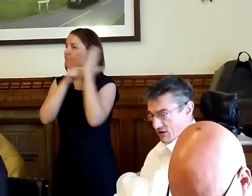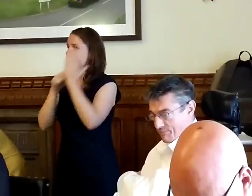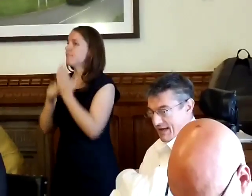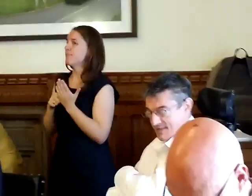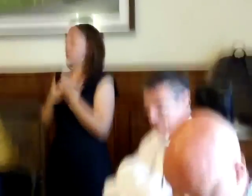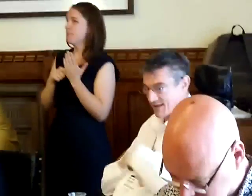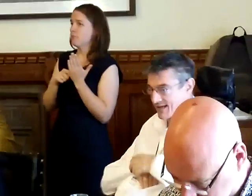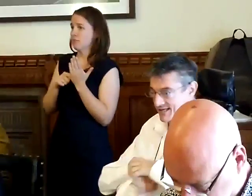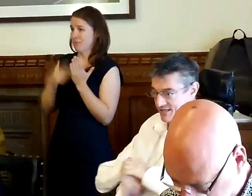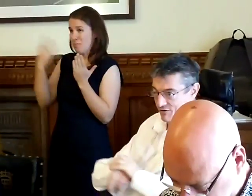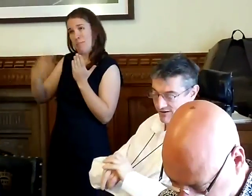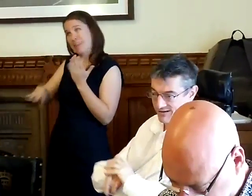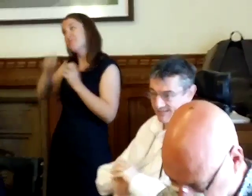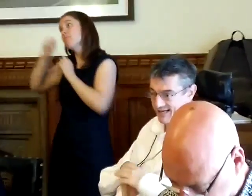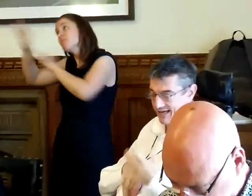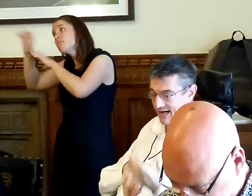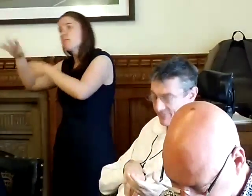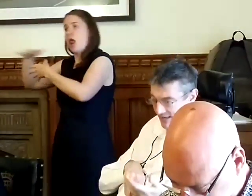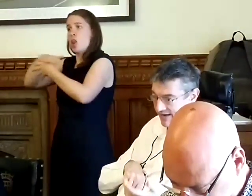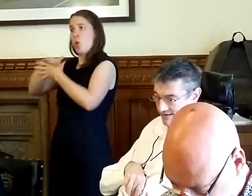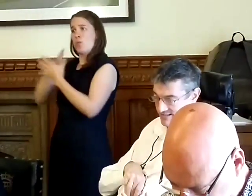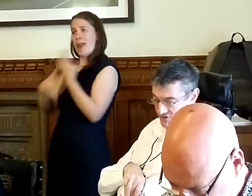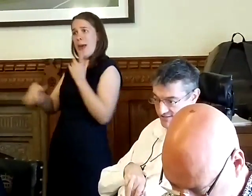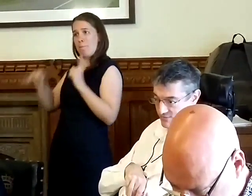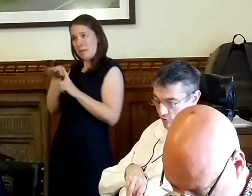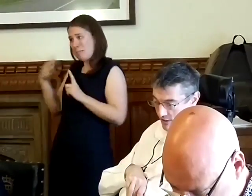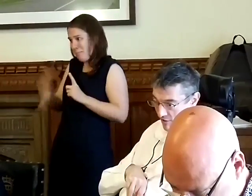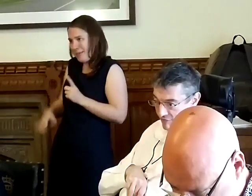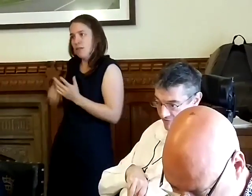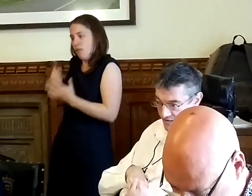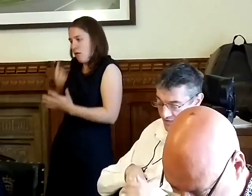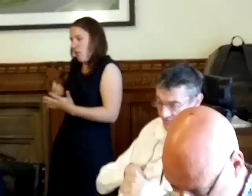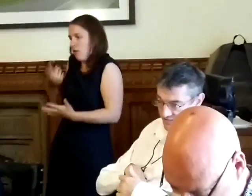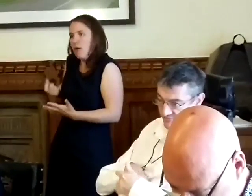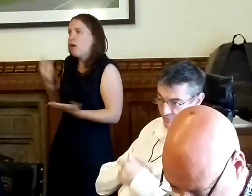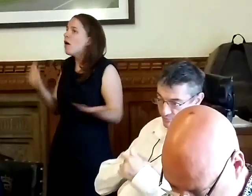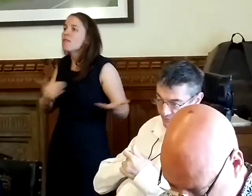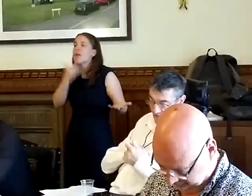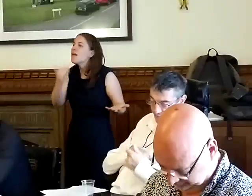to our local MPs. So I think it's just not enough